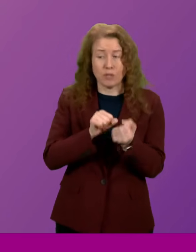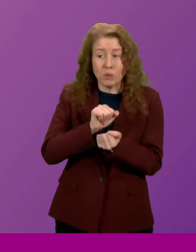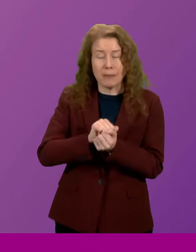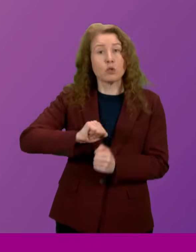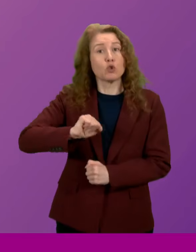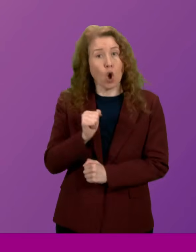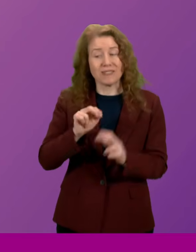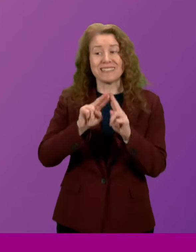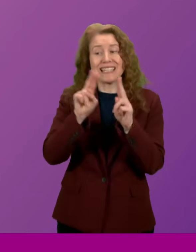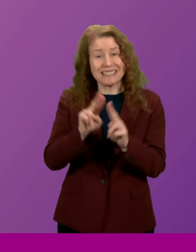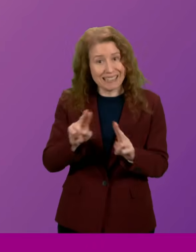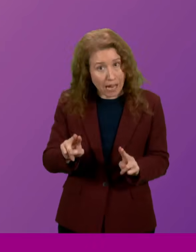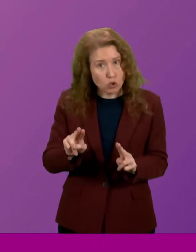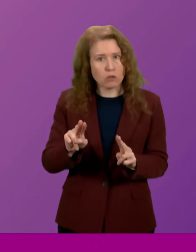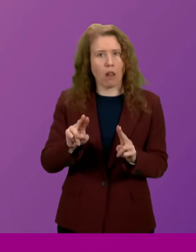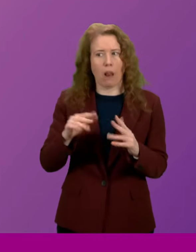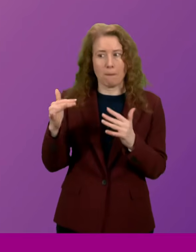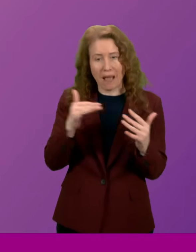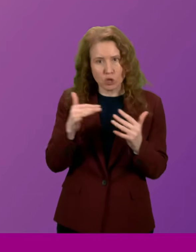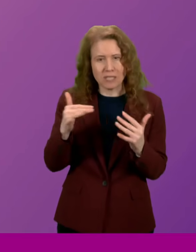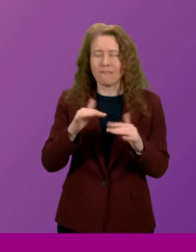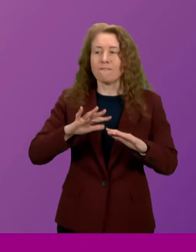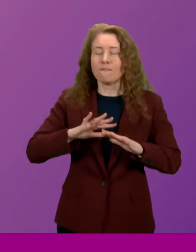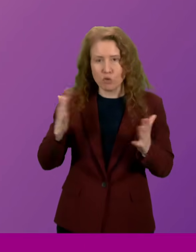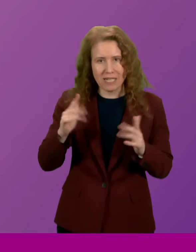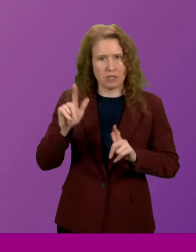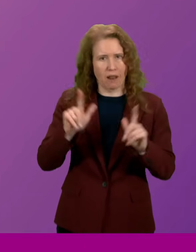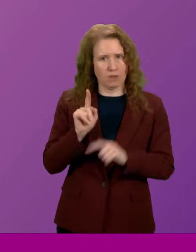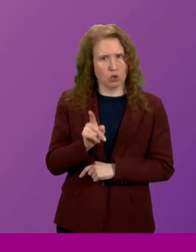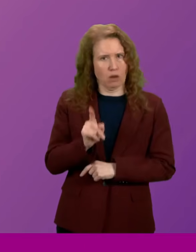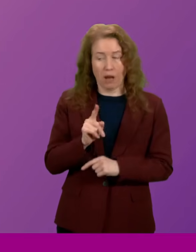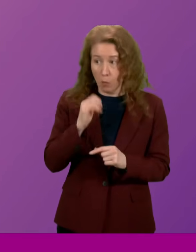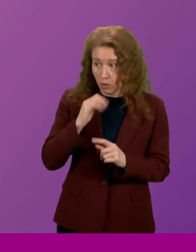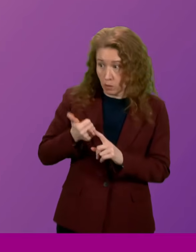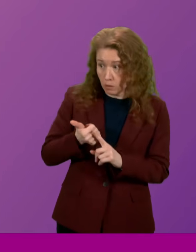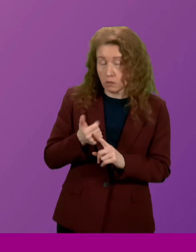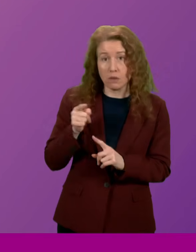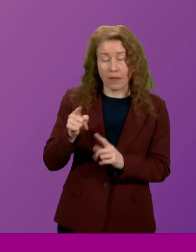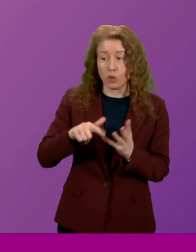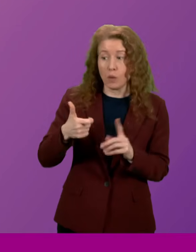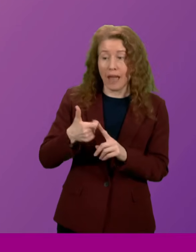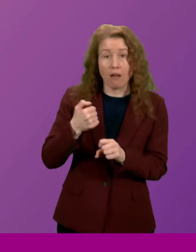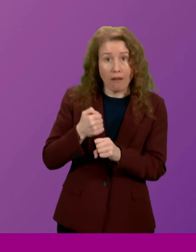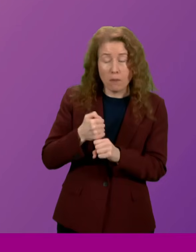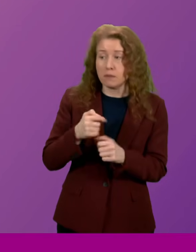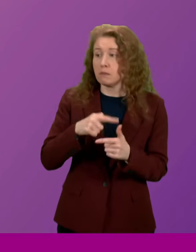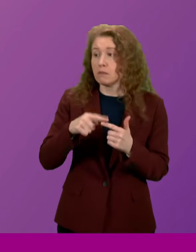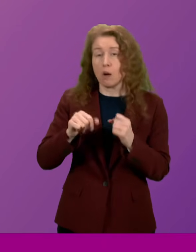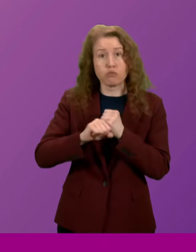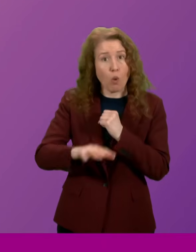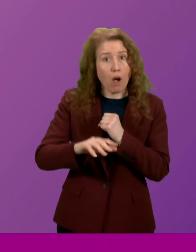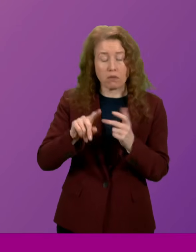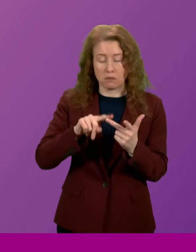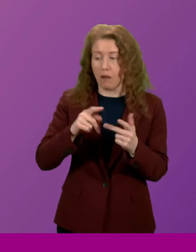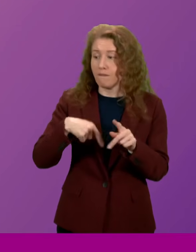Scotland's international matches, games free to air, and will he raise this matter with the UK Government, broadcasters and football authorities to